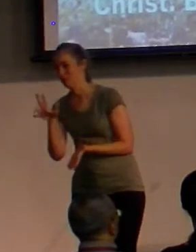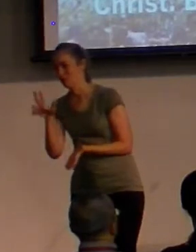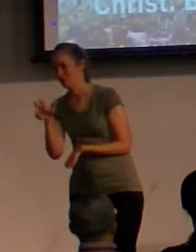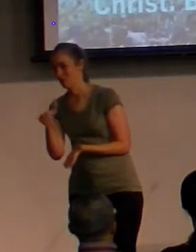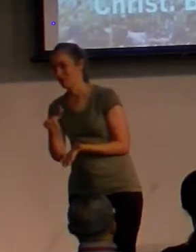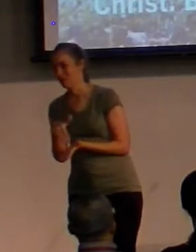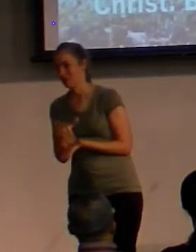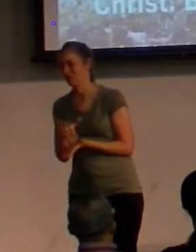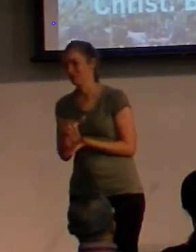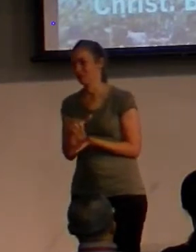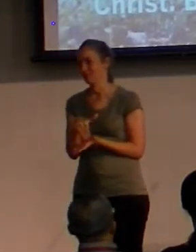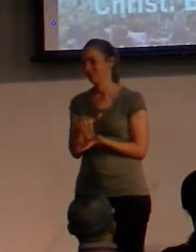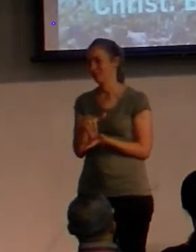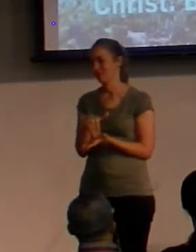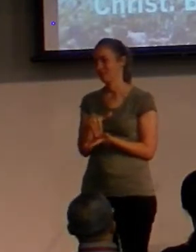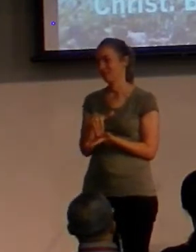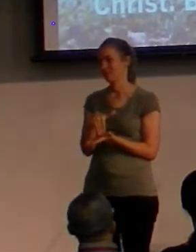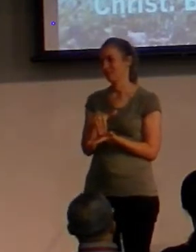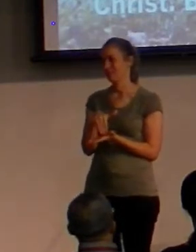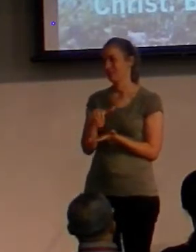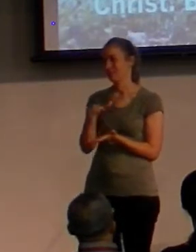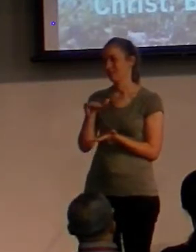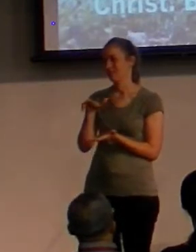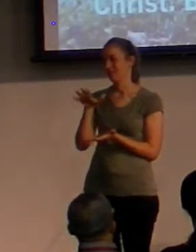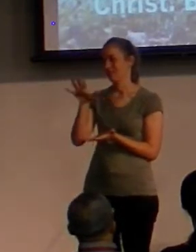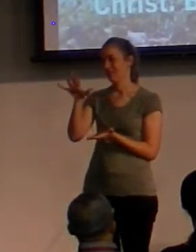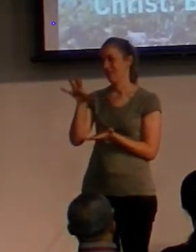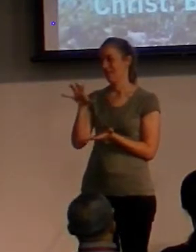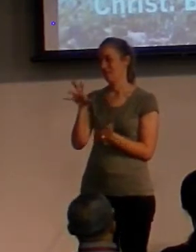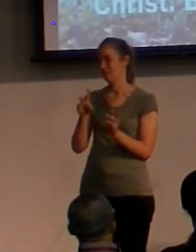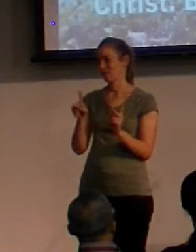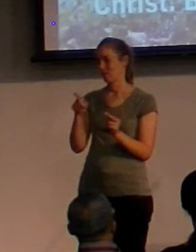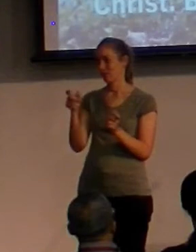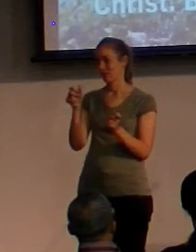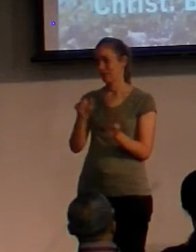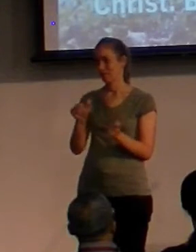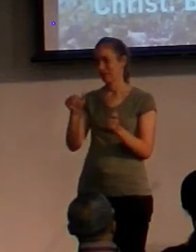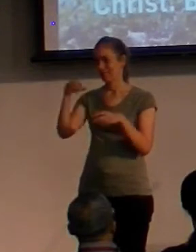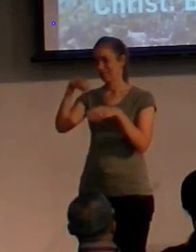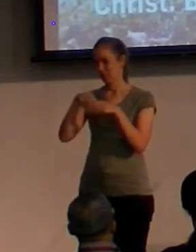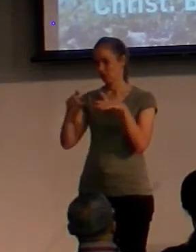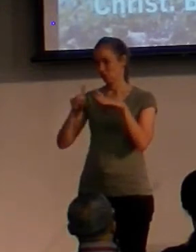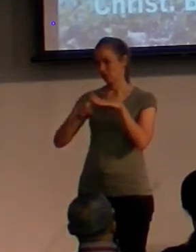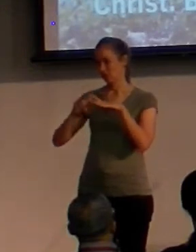there. By the way, on the far left there is Andrew,